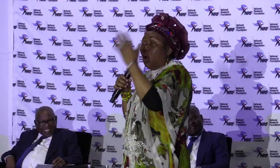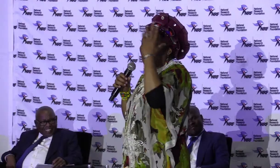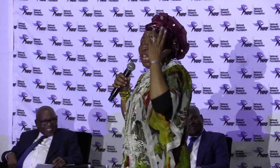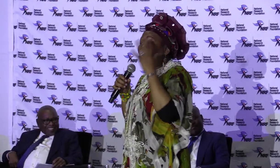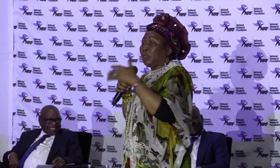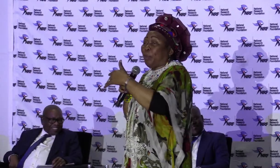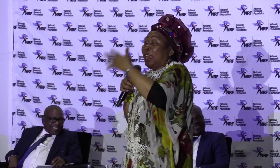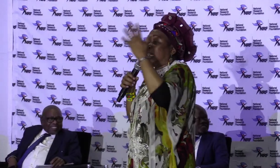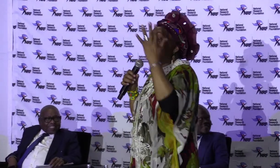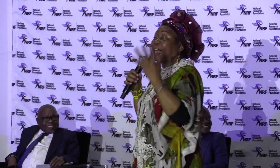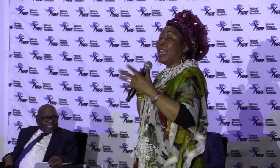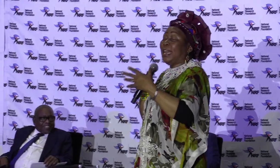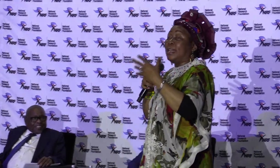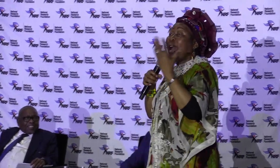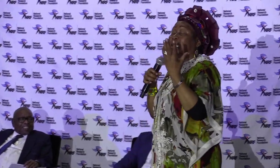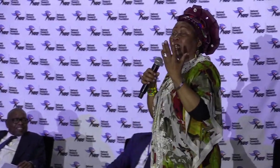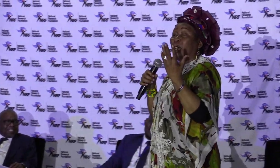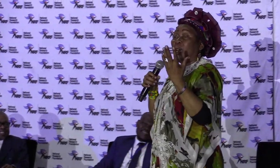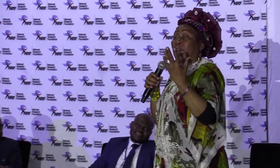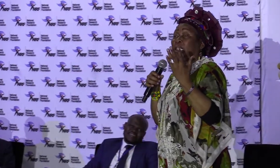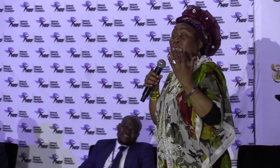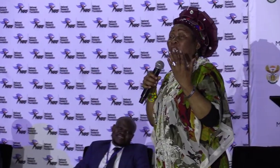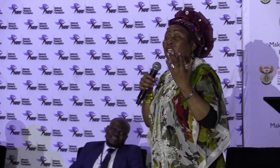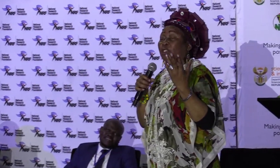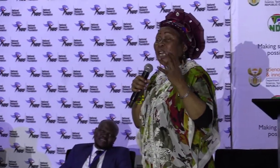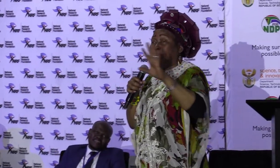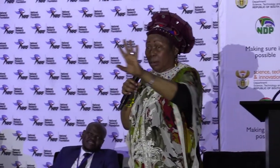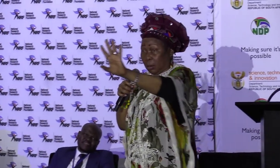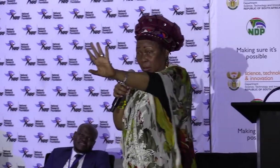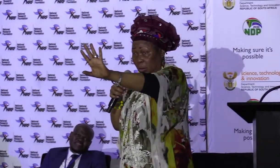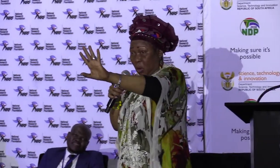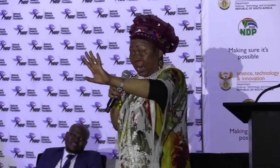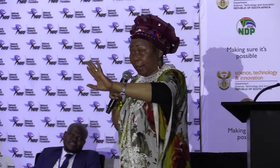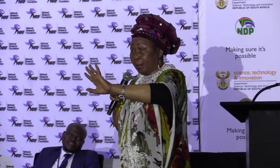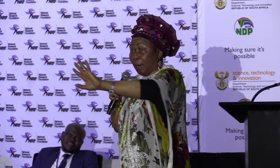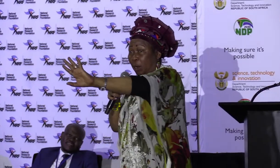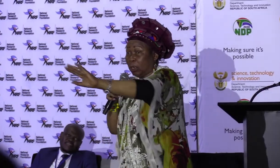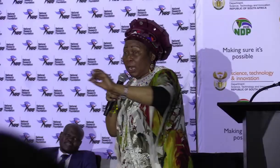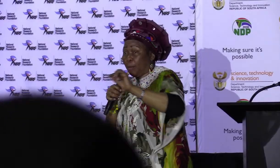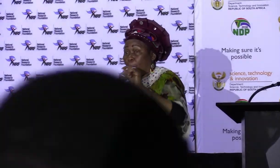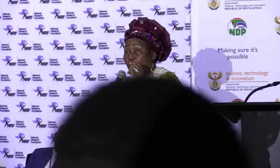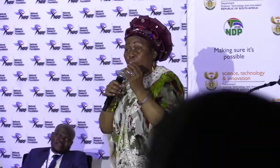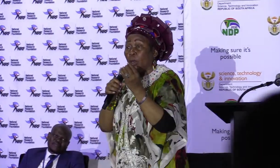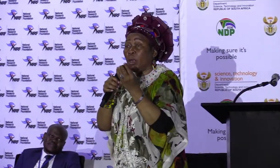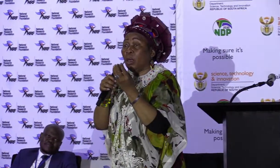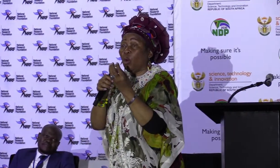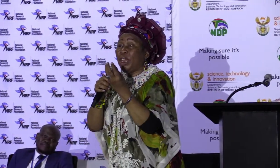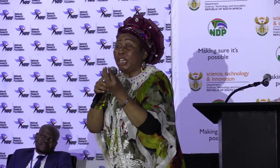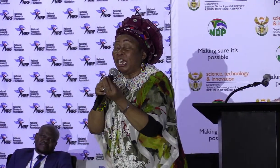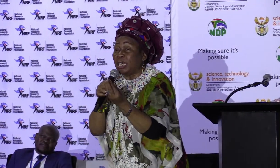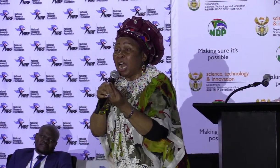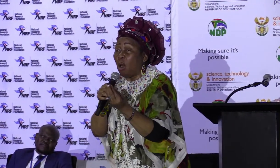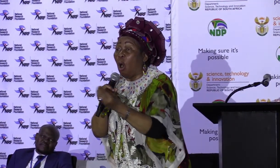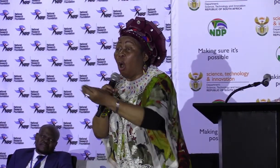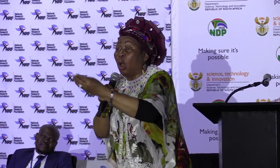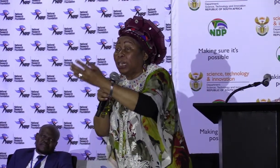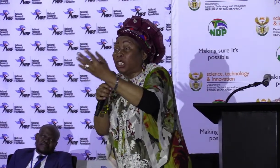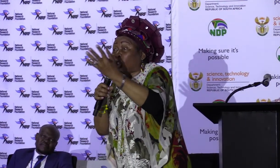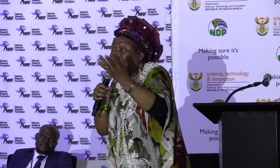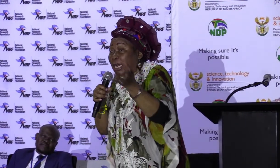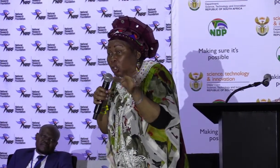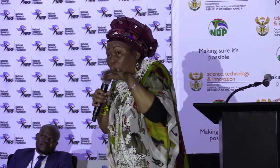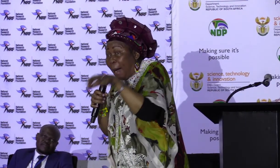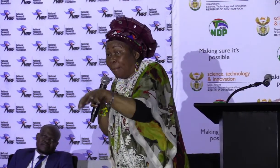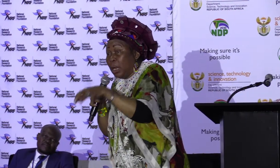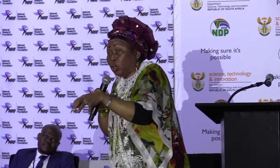and so he was painting day and night until the chief said, okay, bamba khona lapho. We need now all